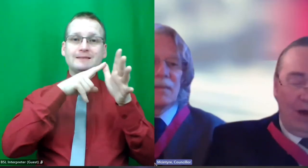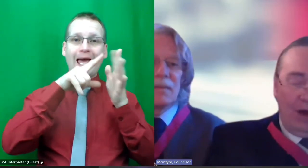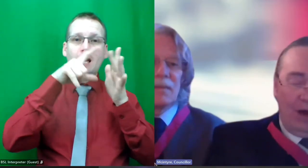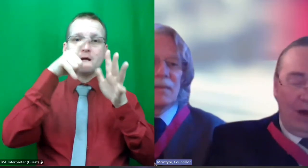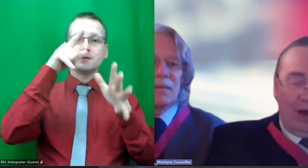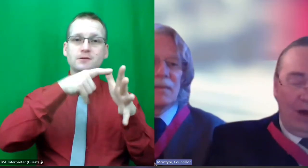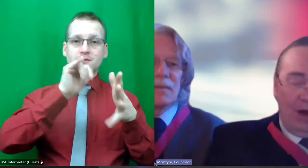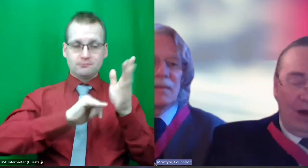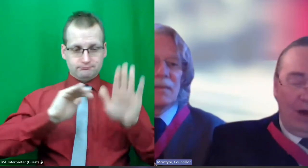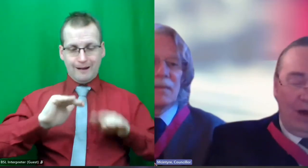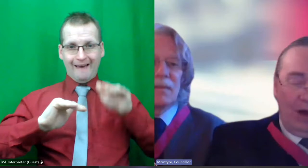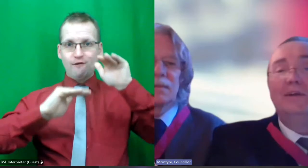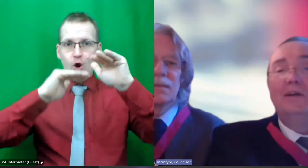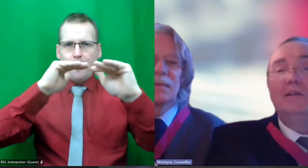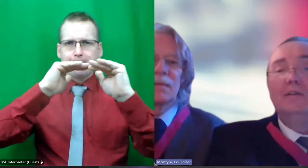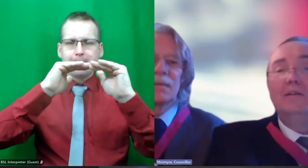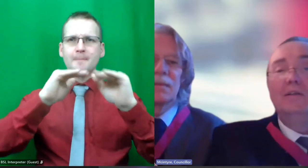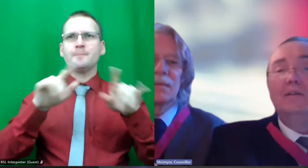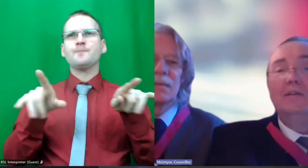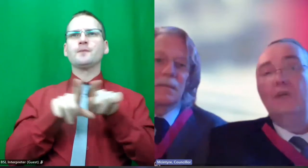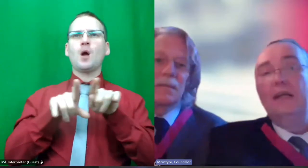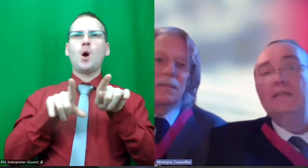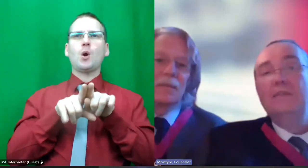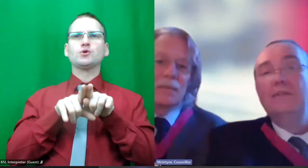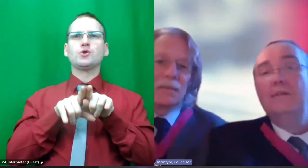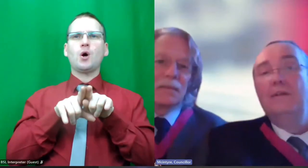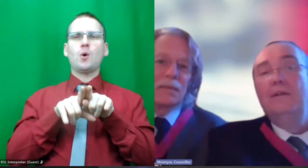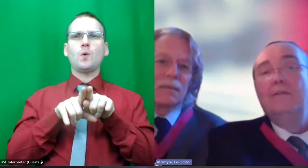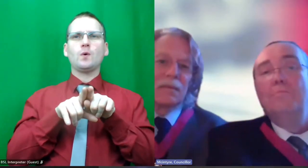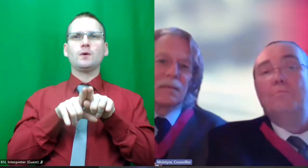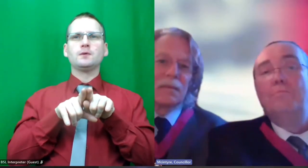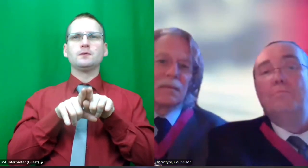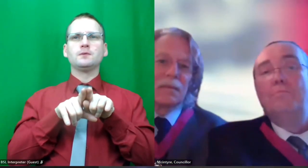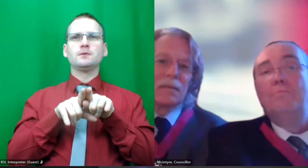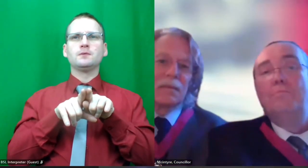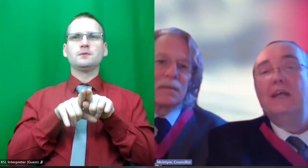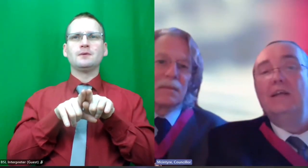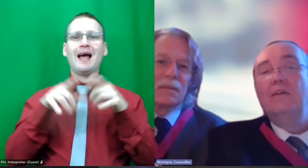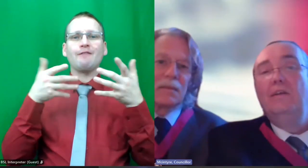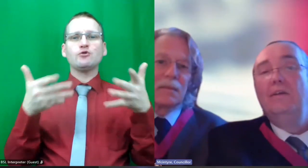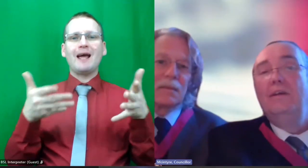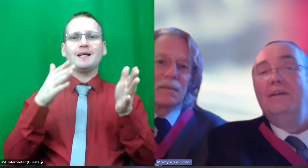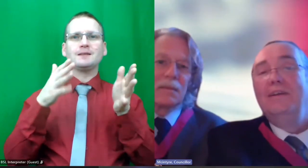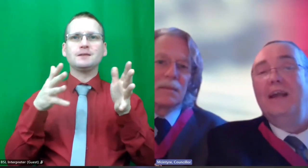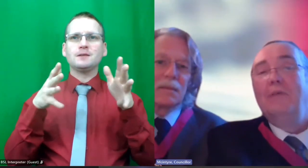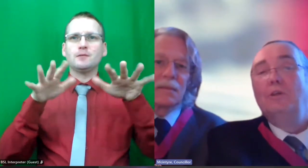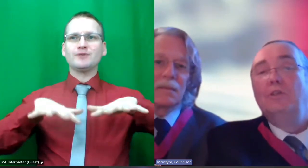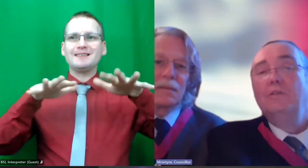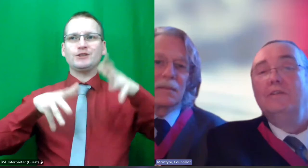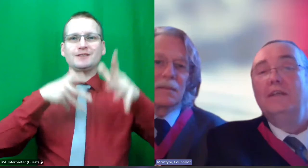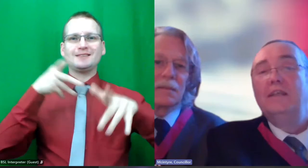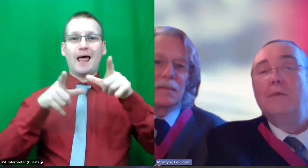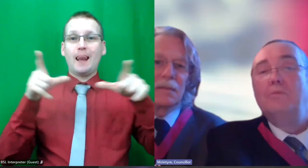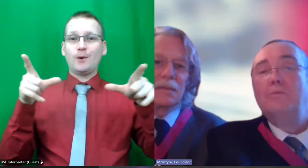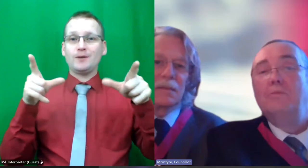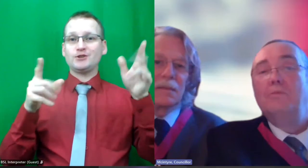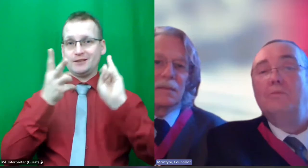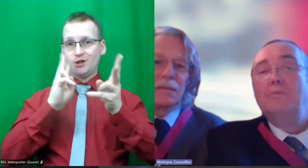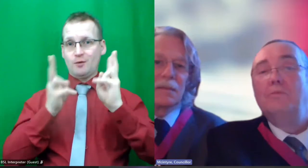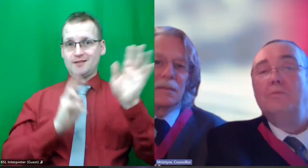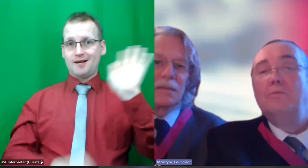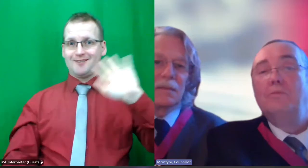And we've also got this great British Sign Language